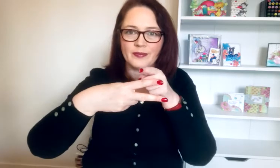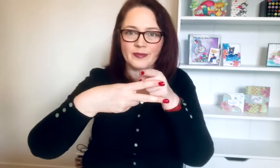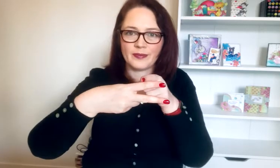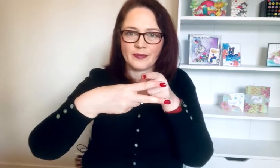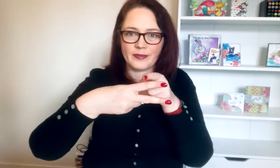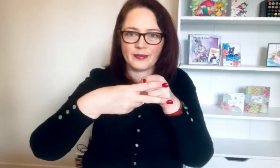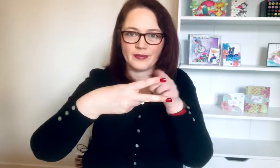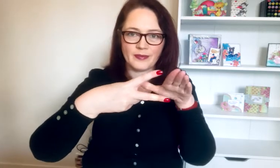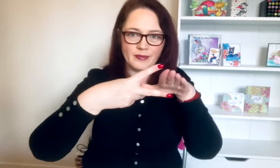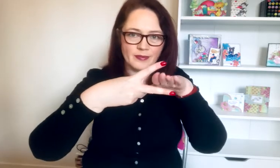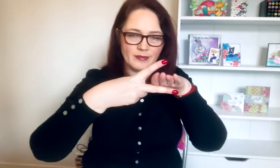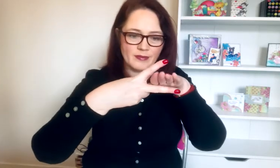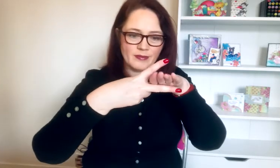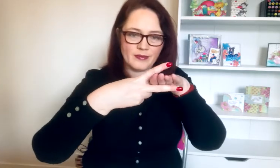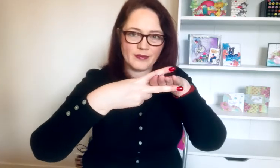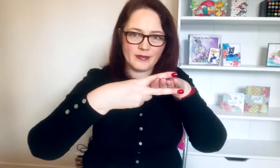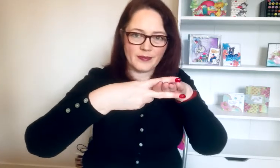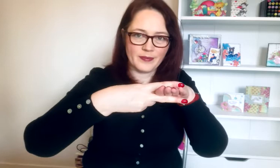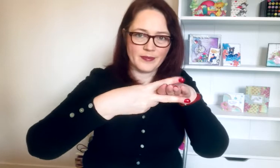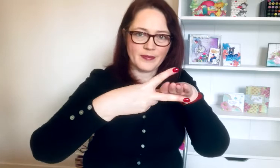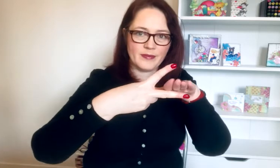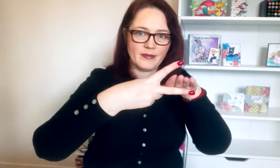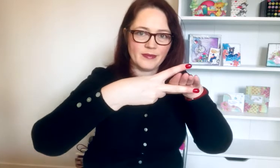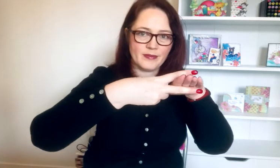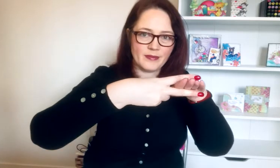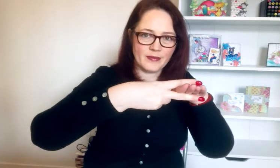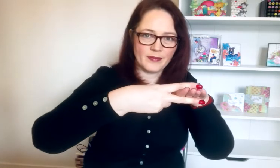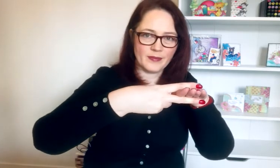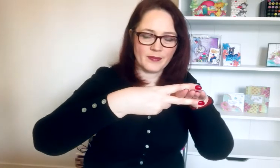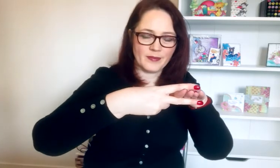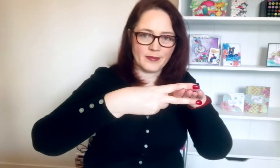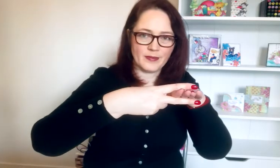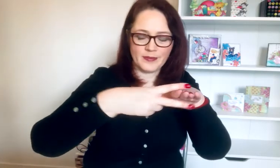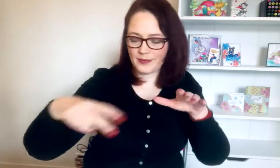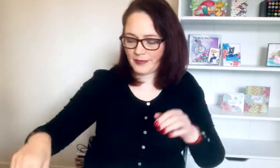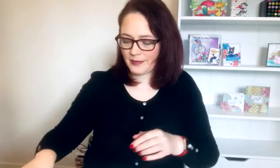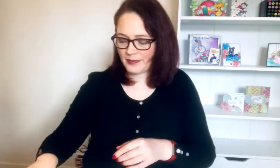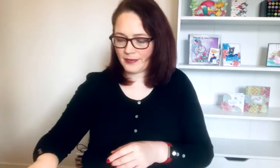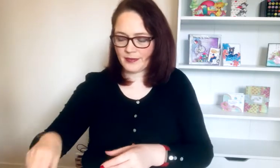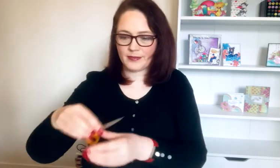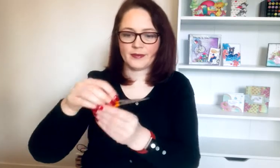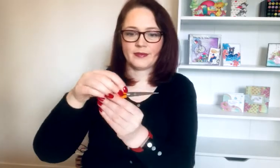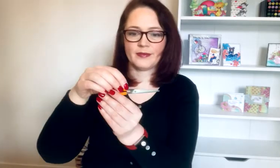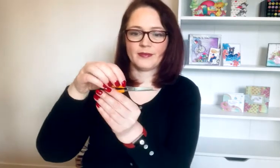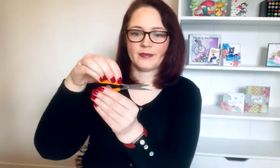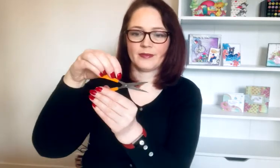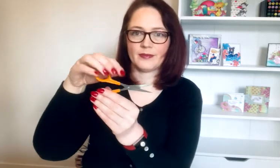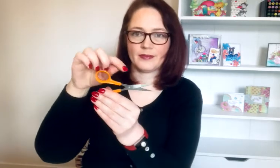cutting from about 3/4 of the way up the blade and cutting across the paper in a nice smooth motion. I'll just